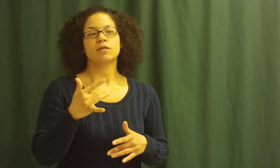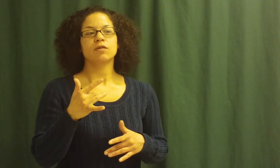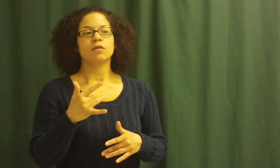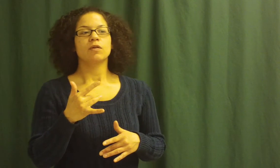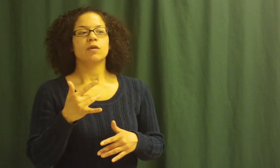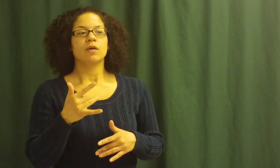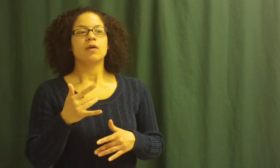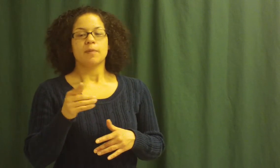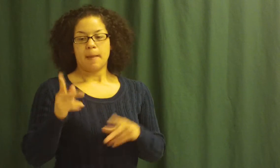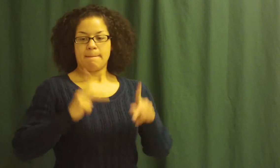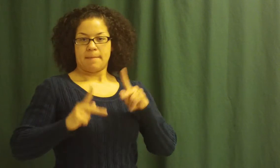slate,